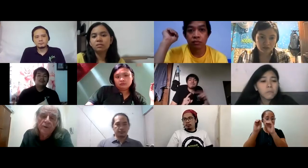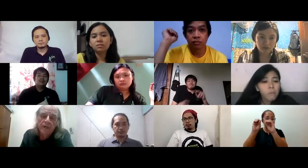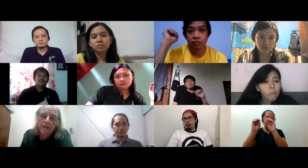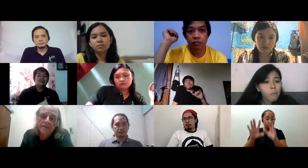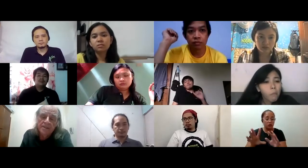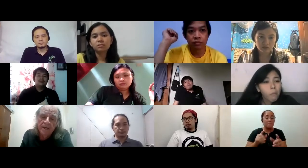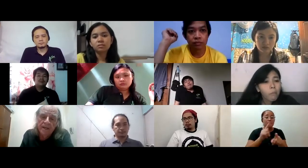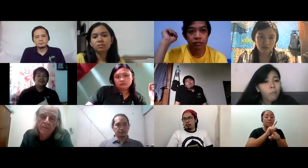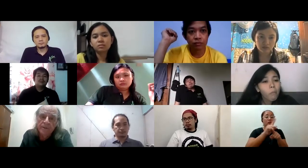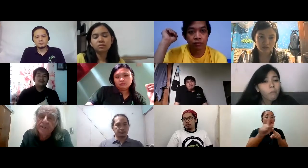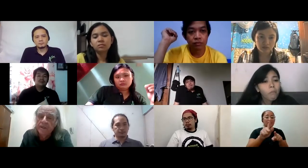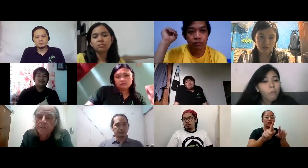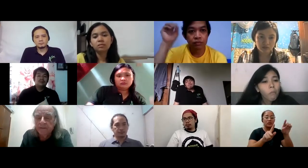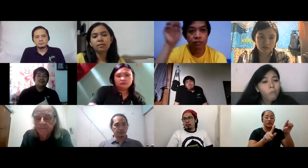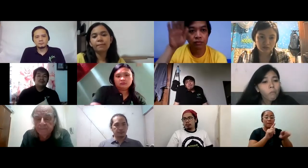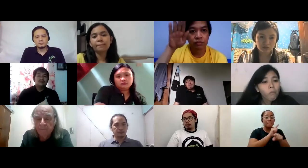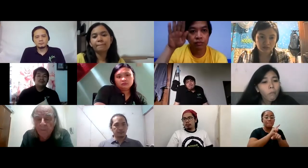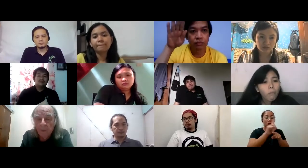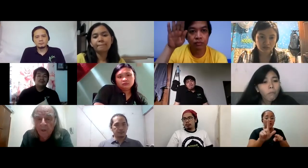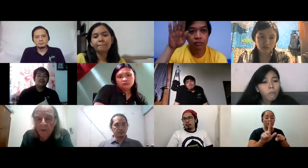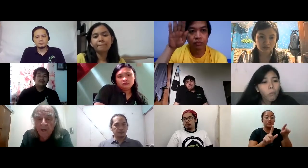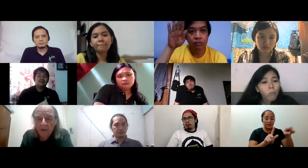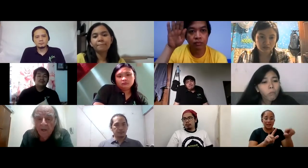a degree in sign language teaching,